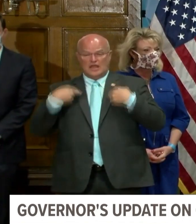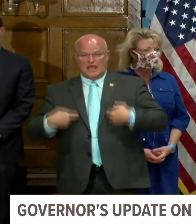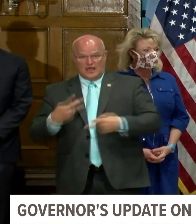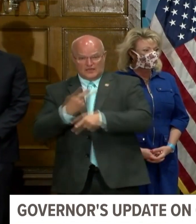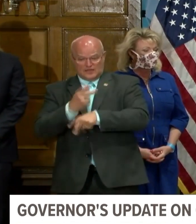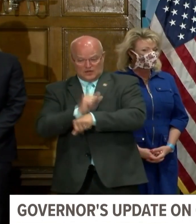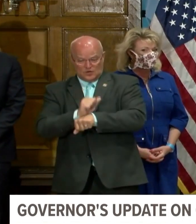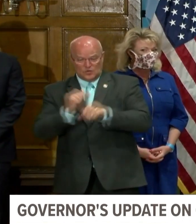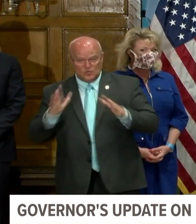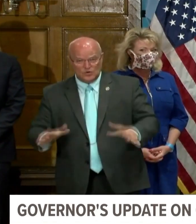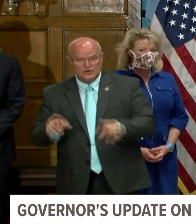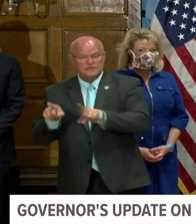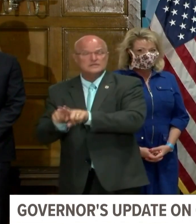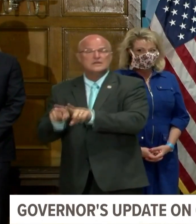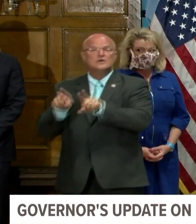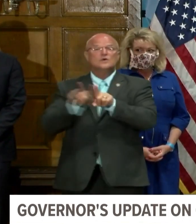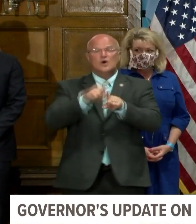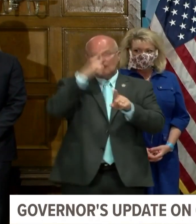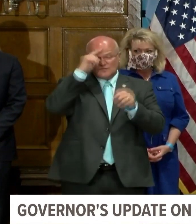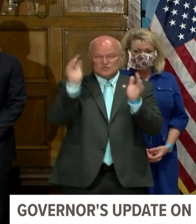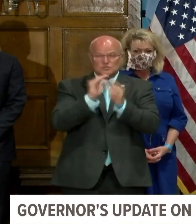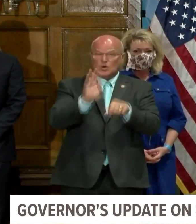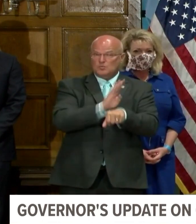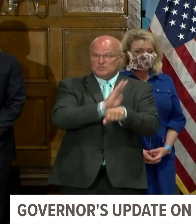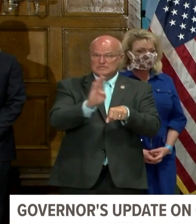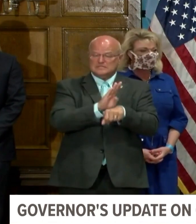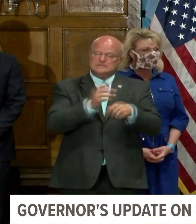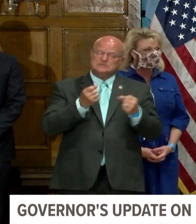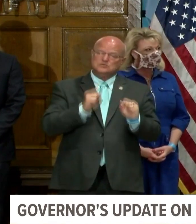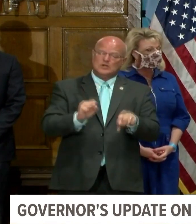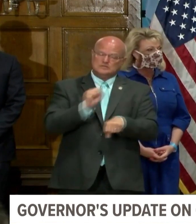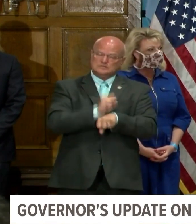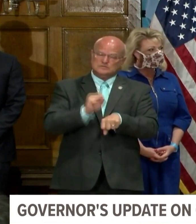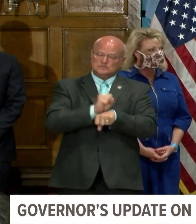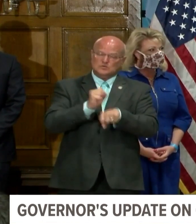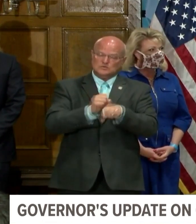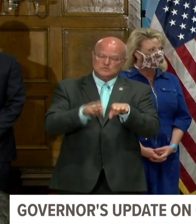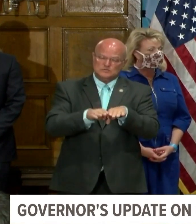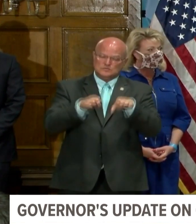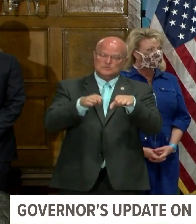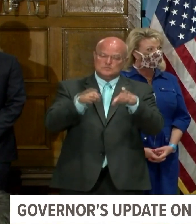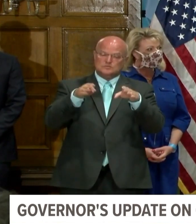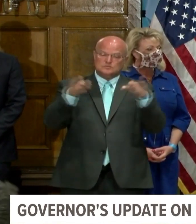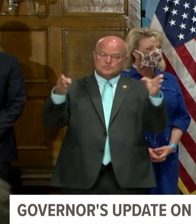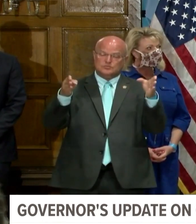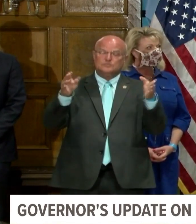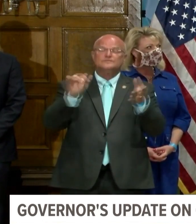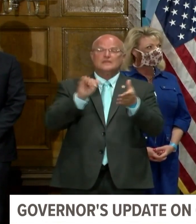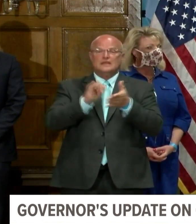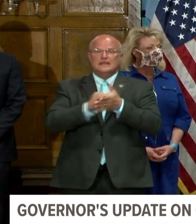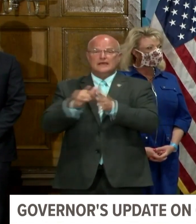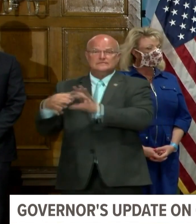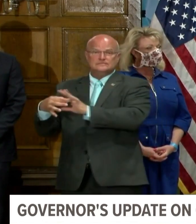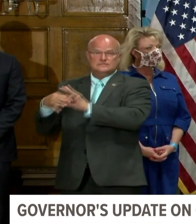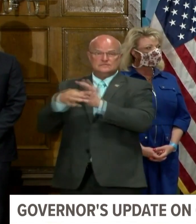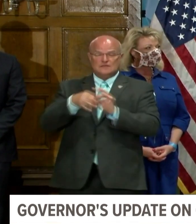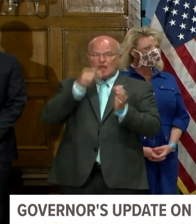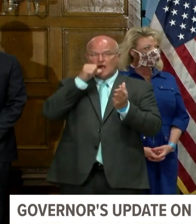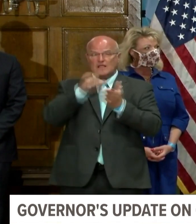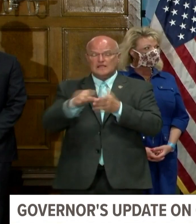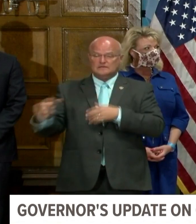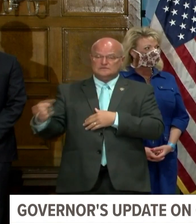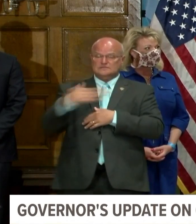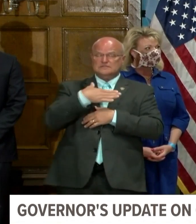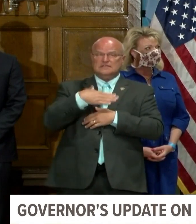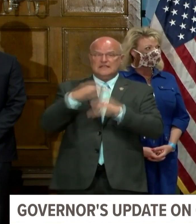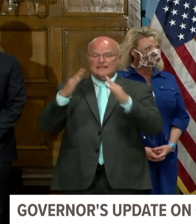workers as well as for small businesses that are trying to reopen. That was joined in a letter from